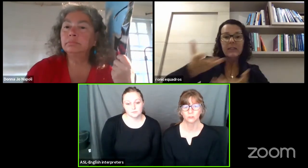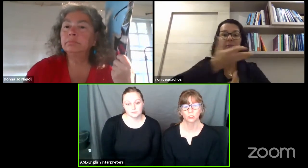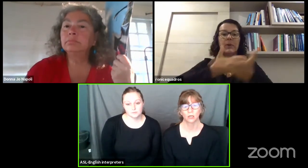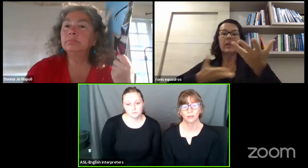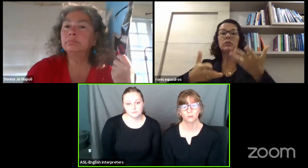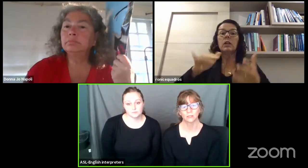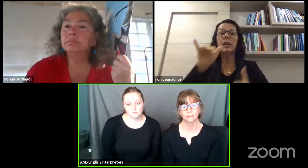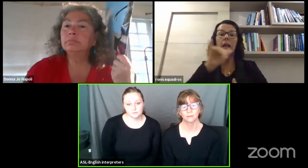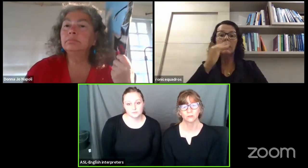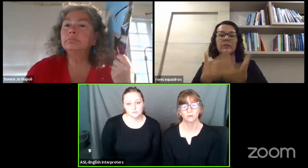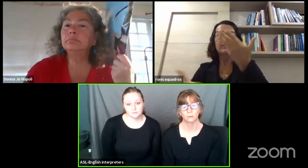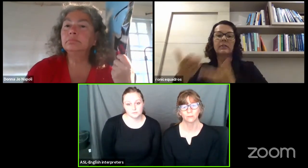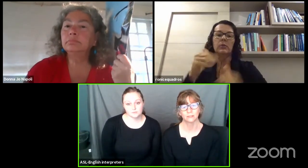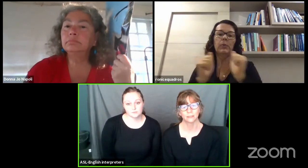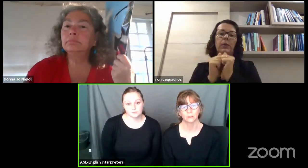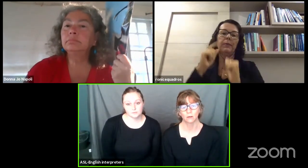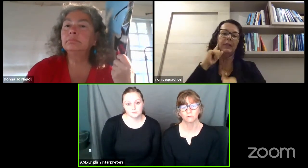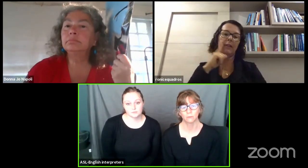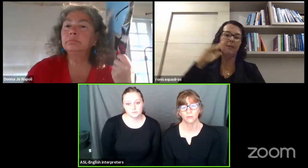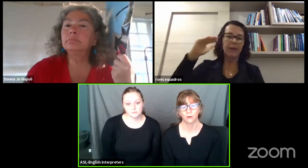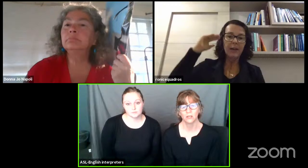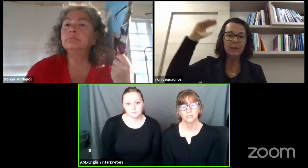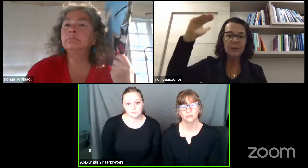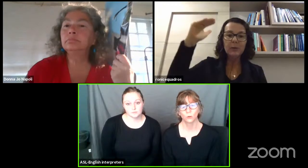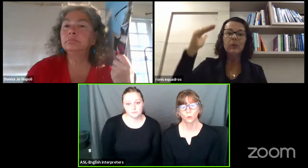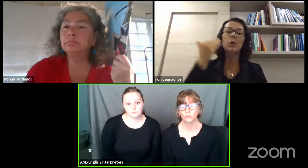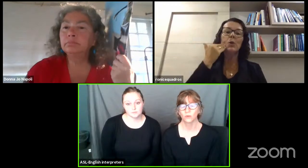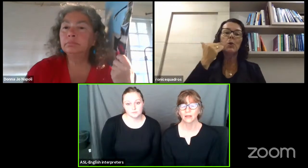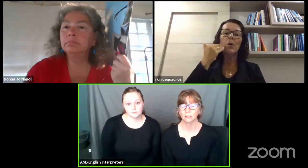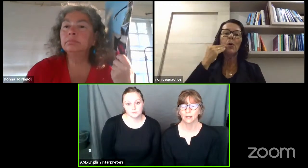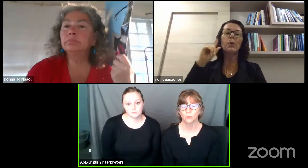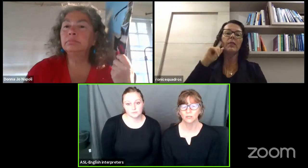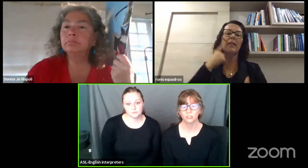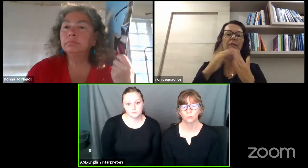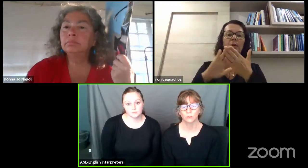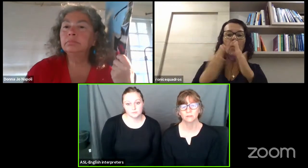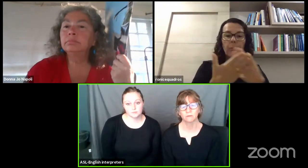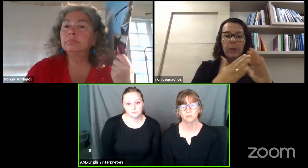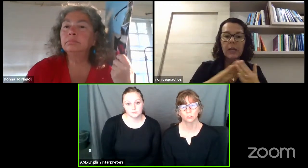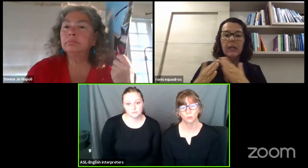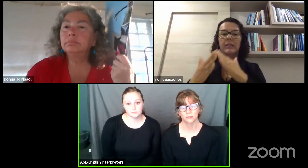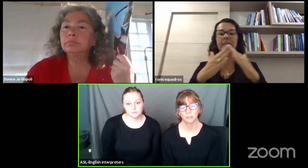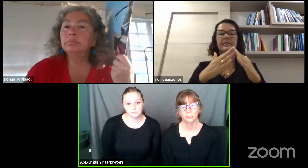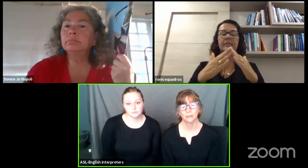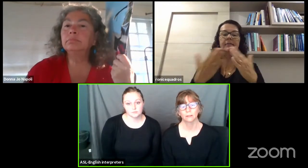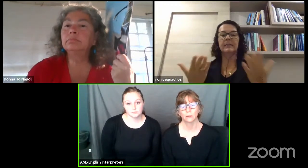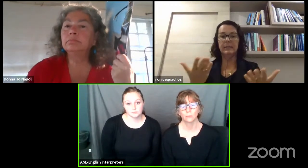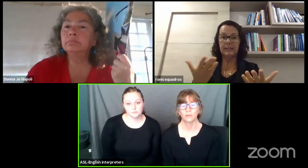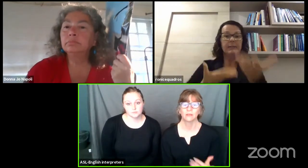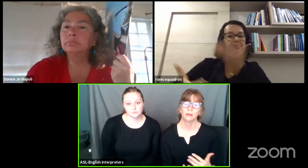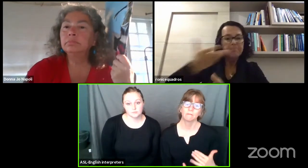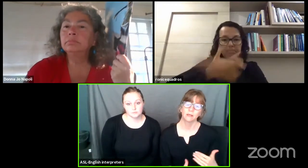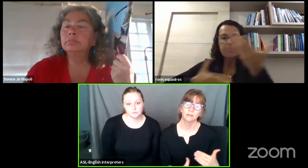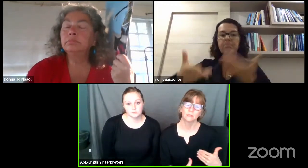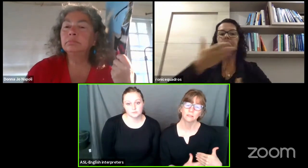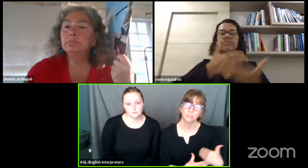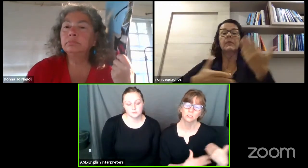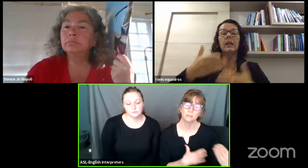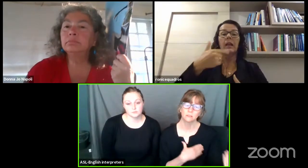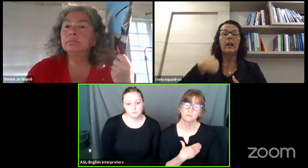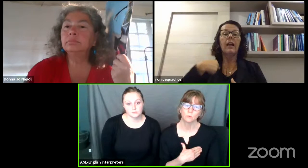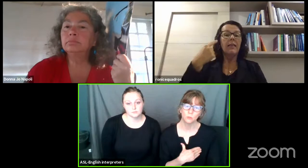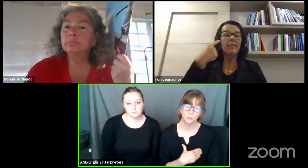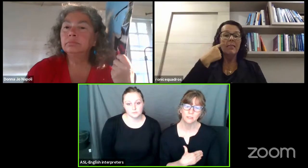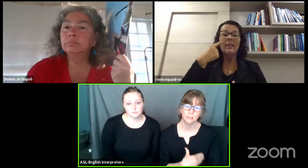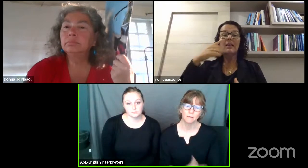communication with their child and their development can take off from there. So that collaboration with deaf adults, then they have that connection